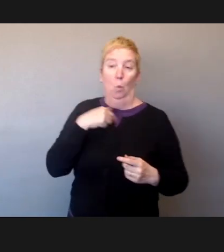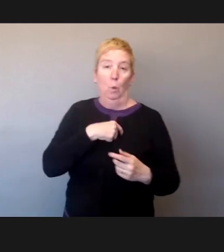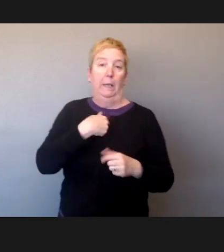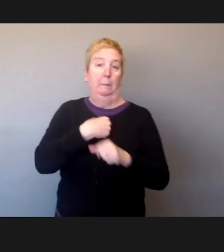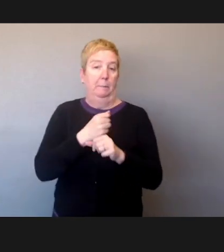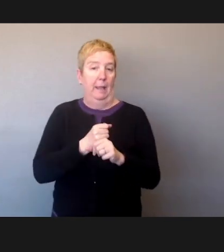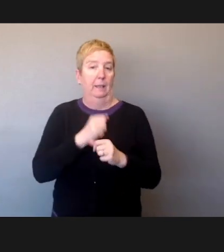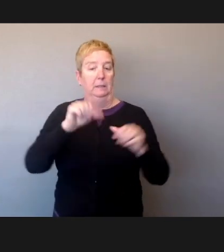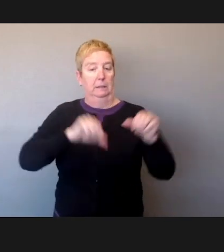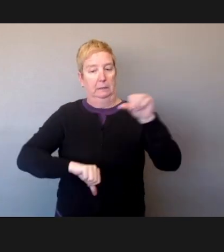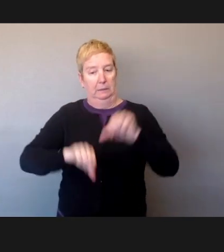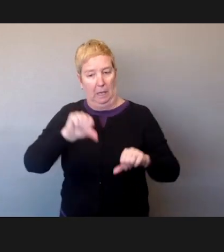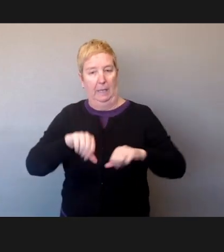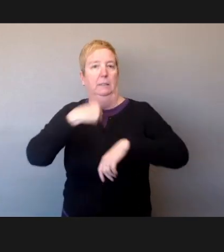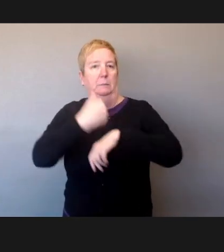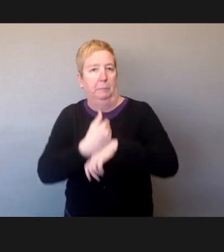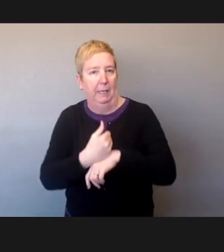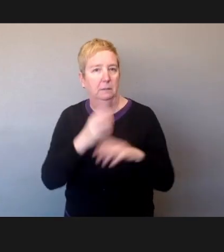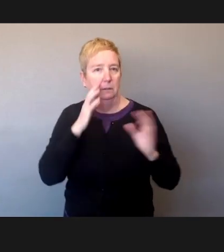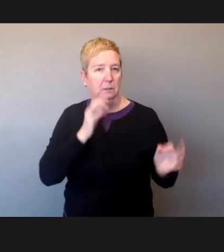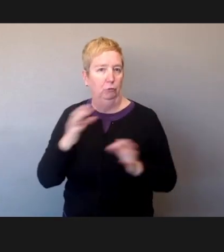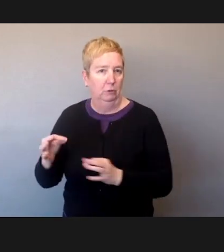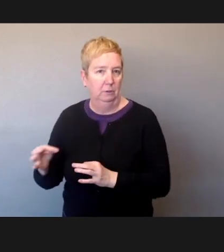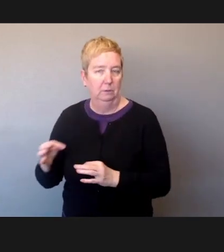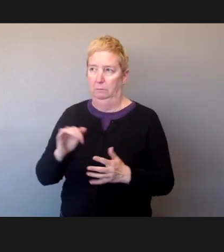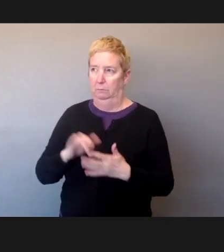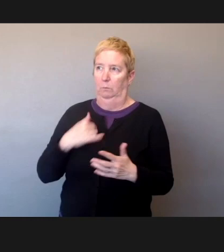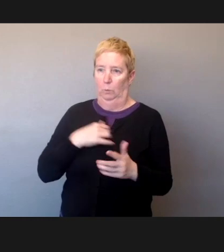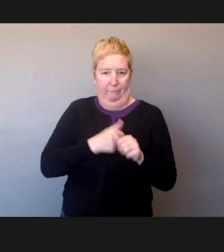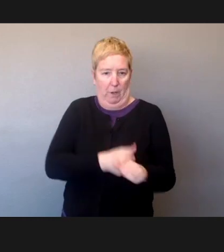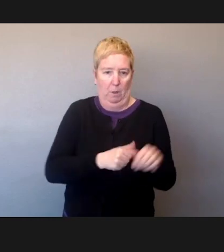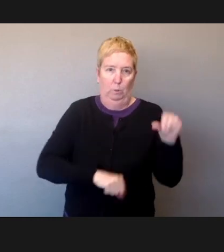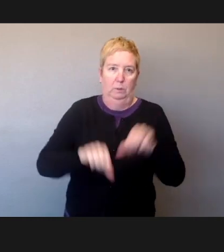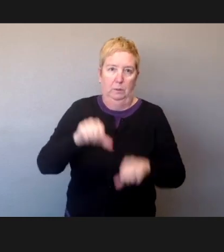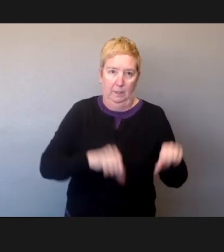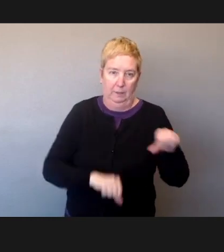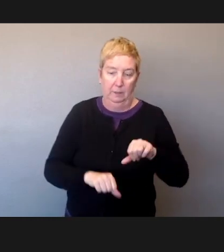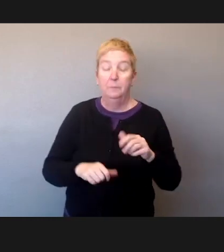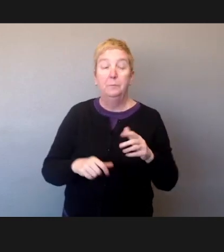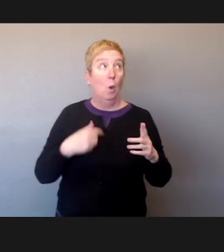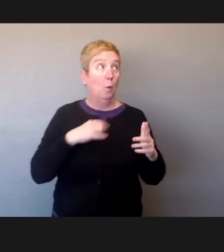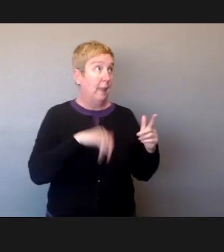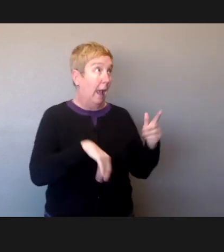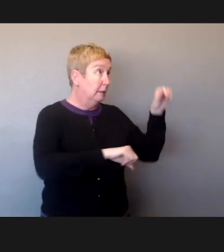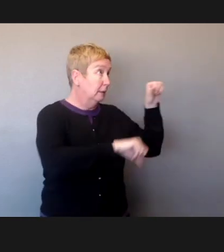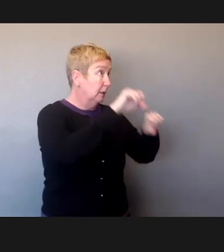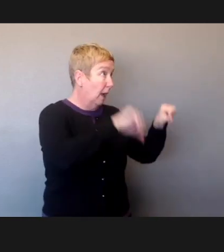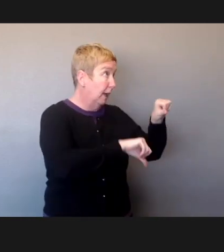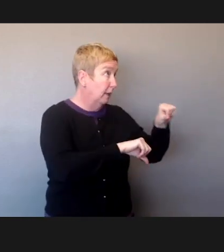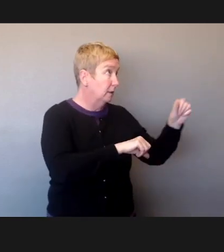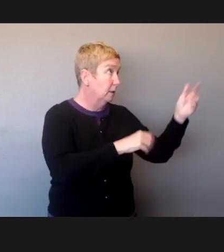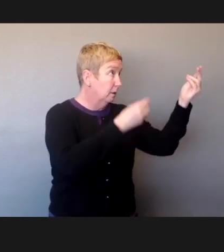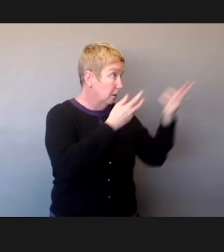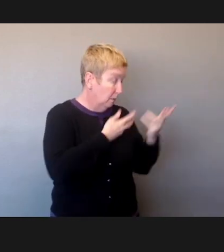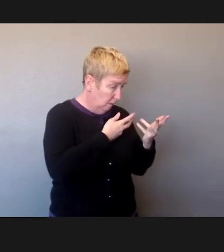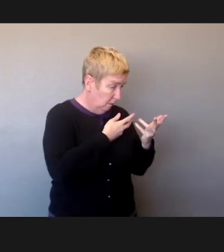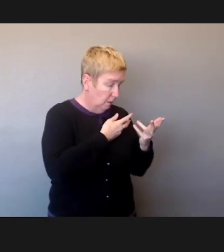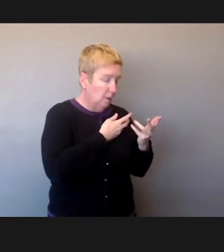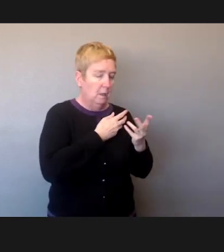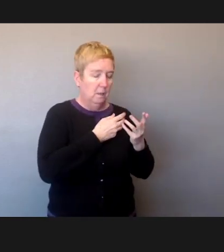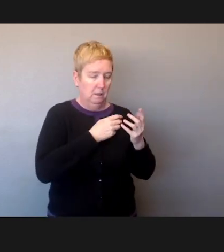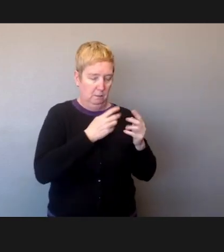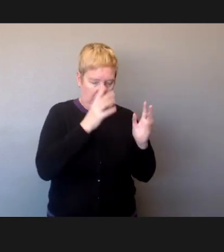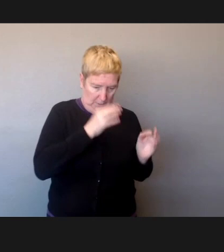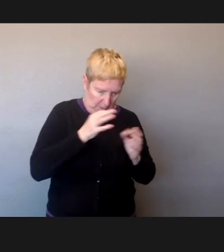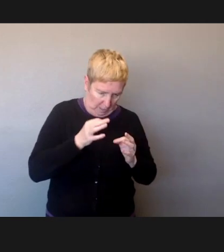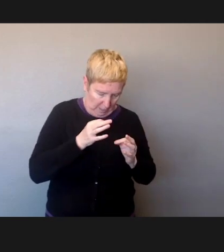recommendations wherever we possibly can. We turn those science-based recommendations into mandates when we